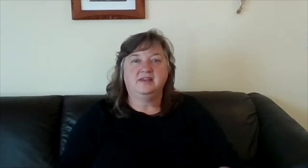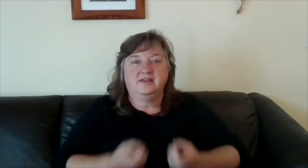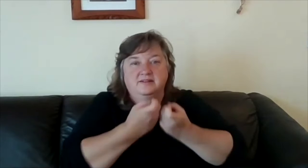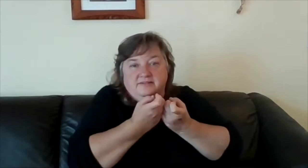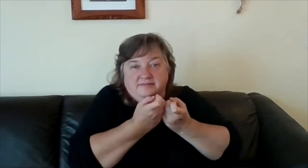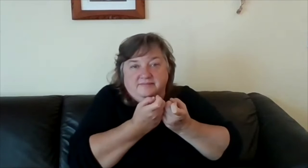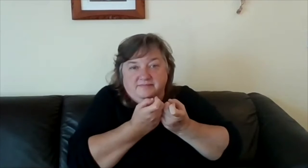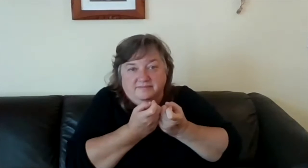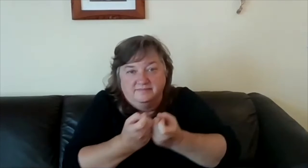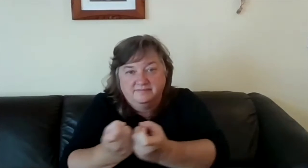Ski.